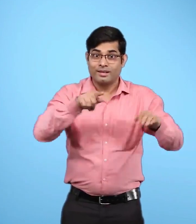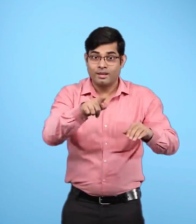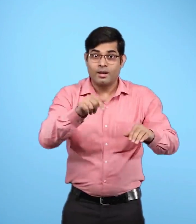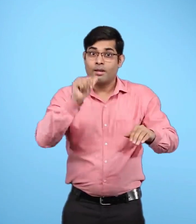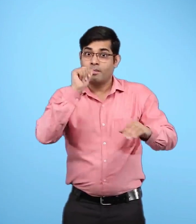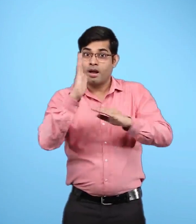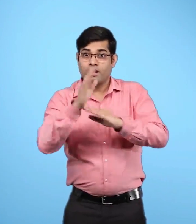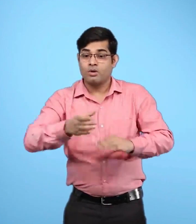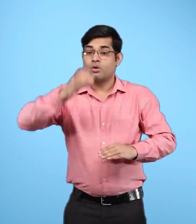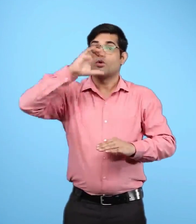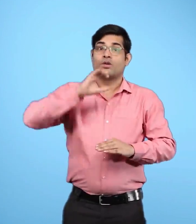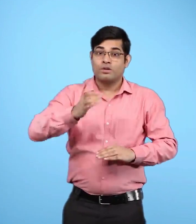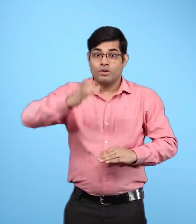2 glasses of water in a day.